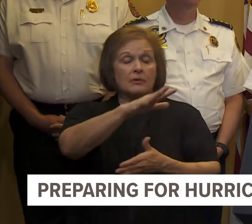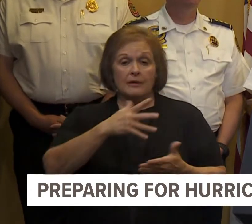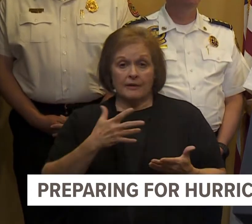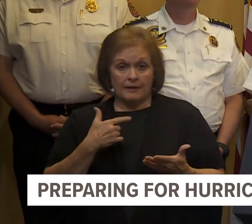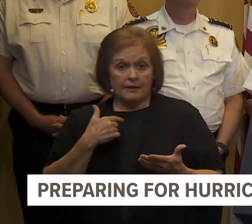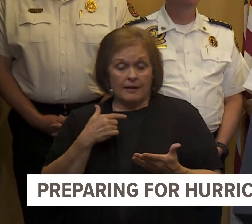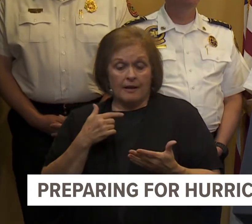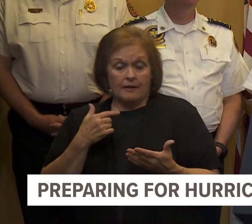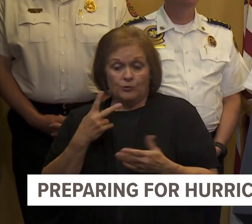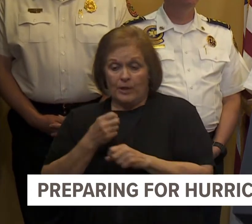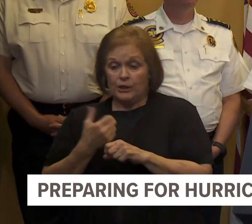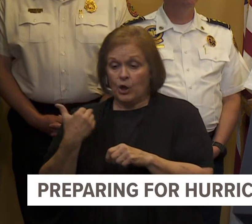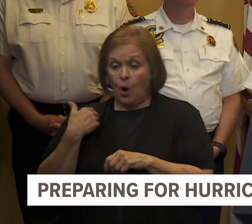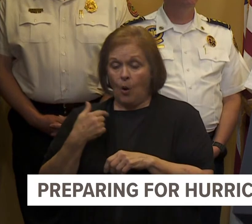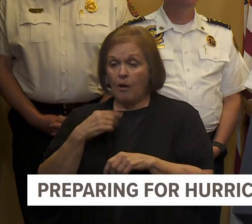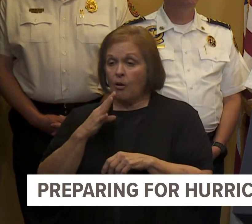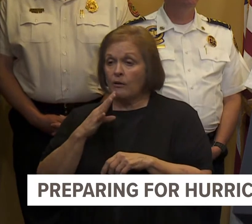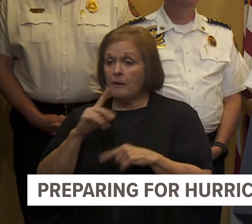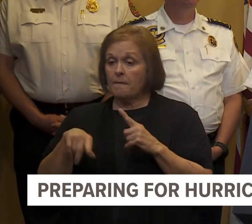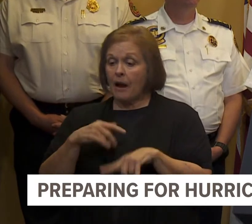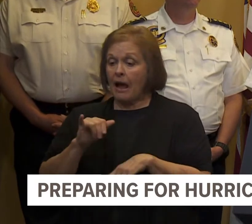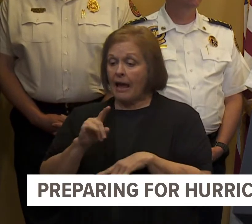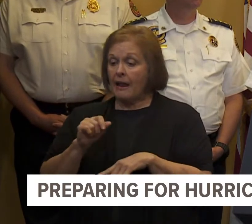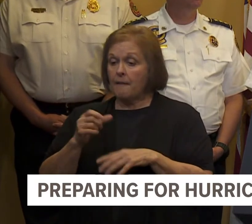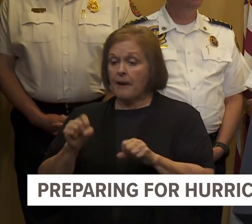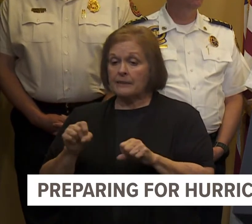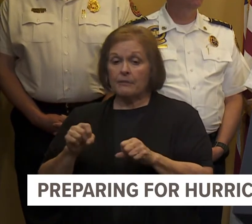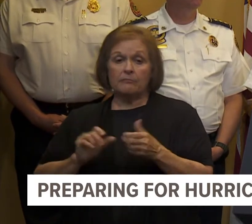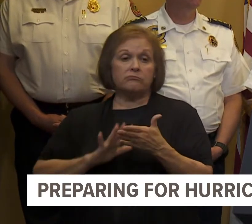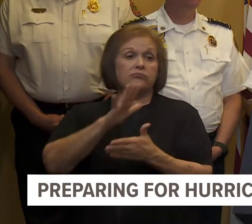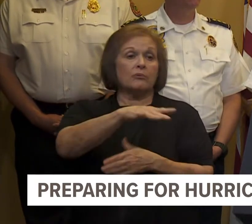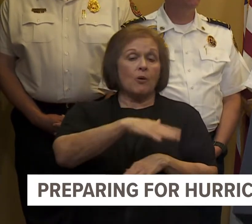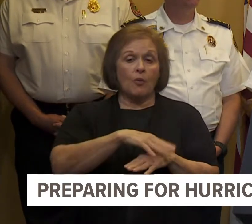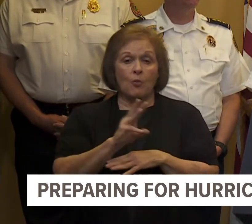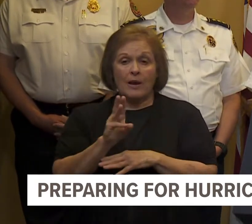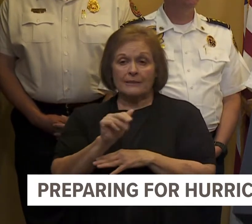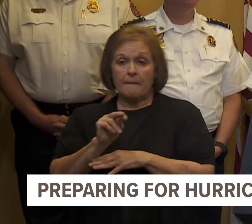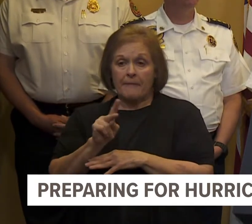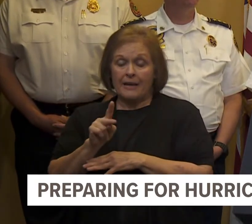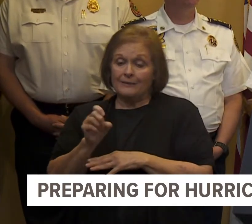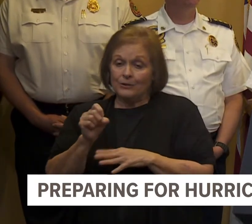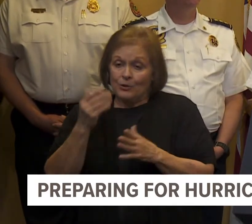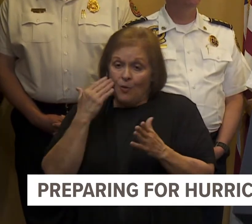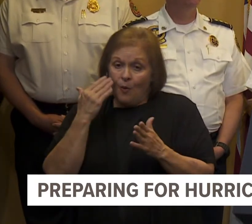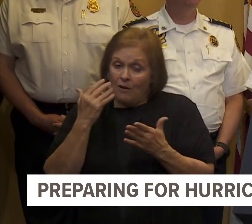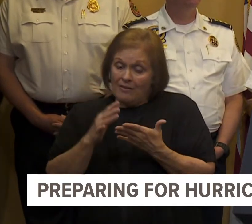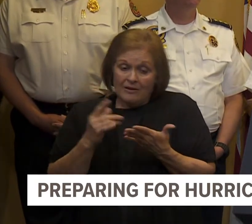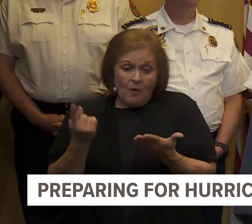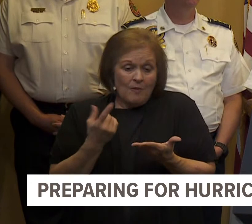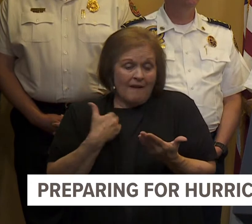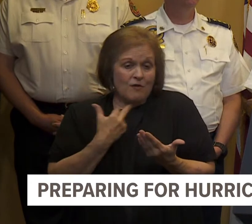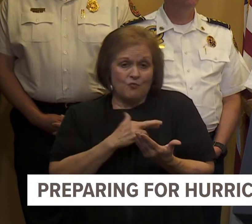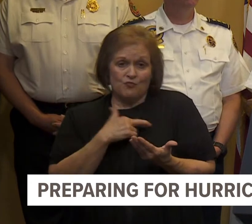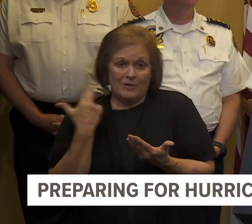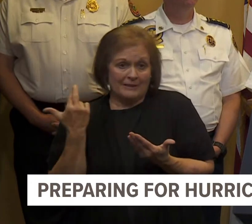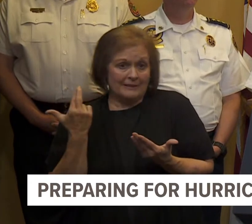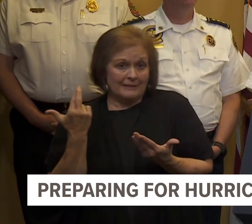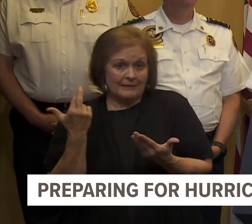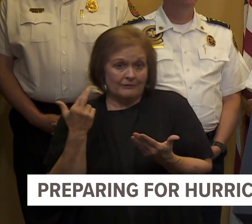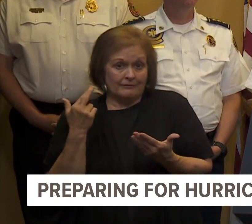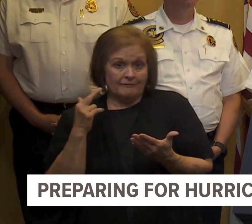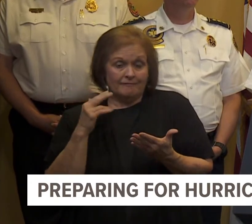and we talked about Ida potentially overtopping the system on the West Bank. So just know that it is a risk reduction system.